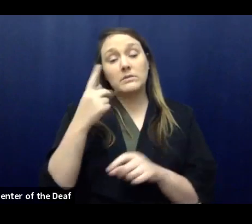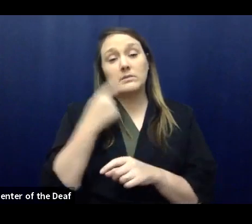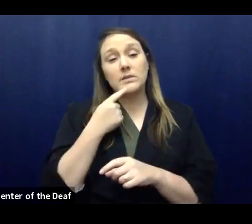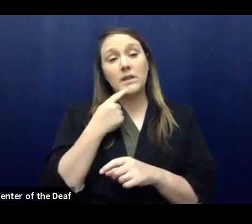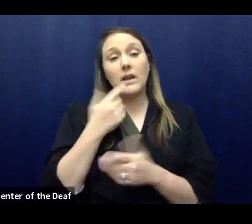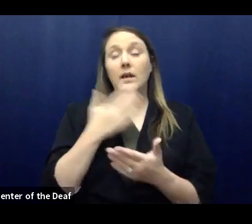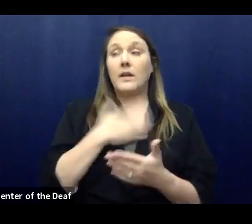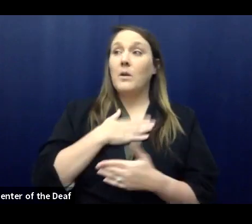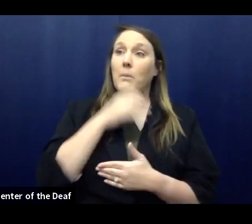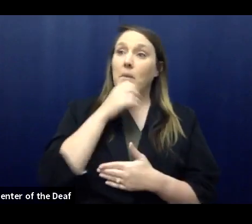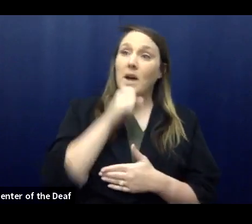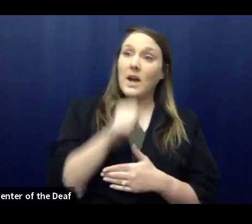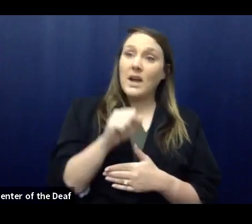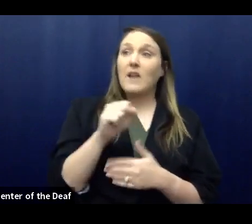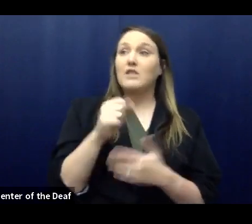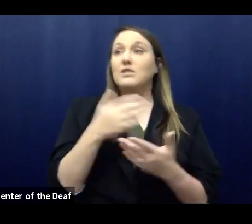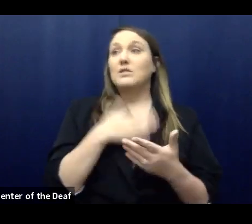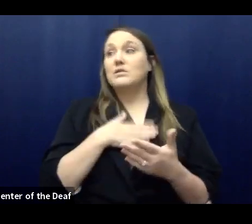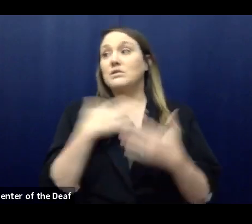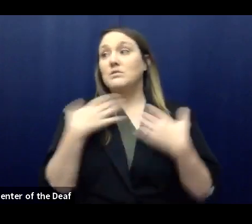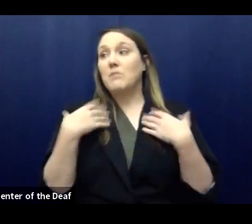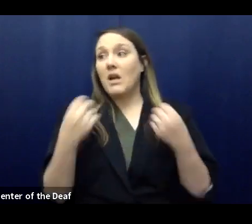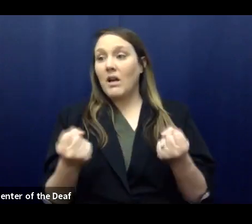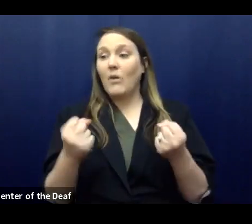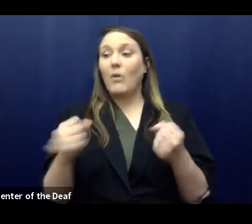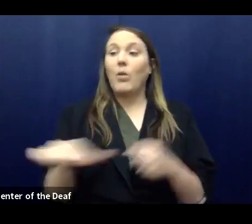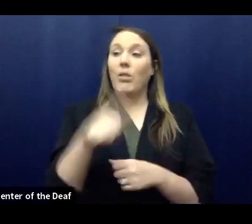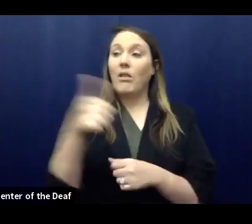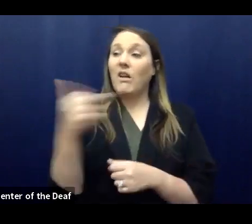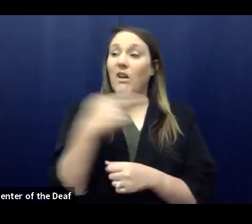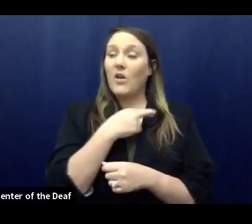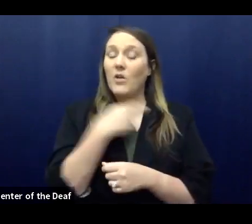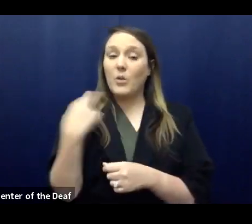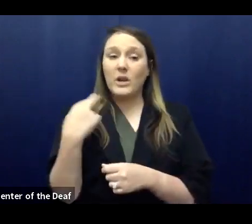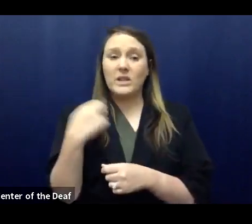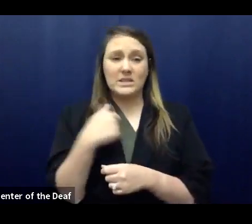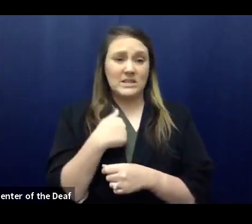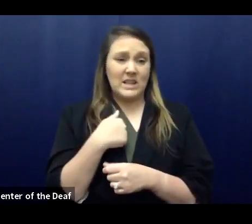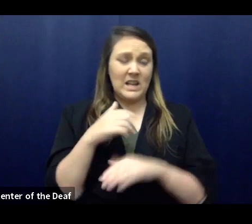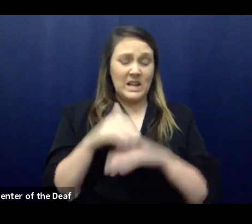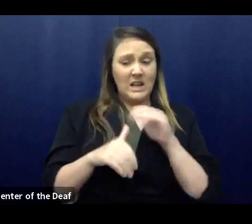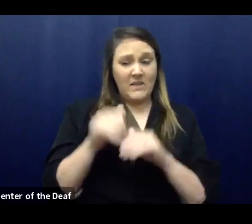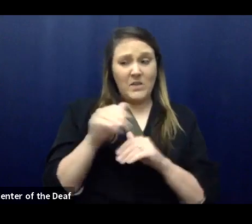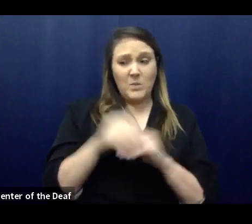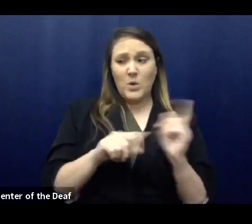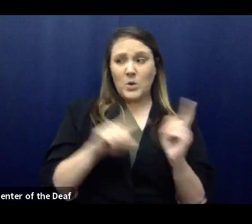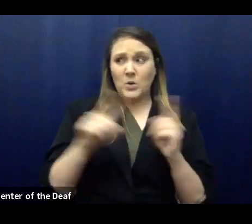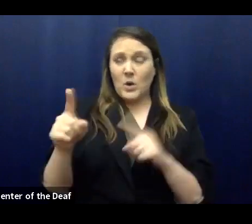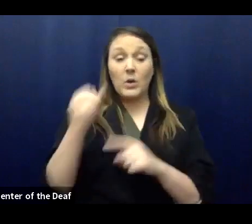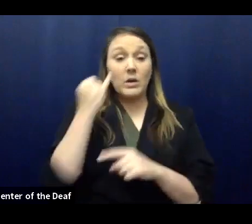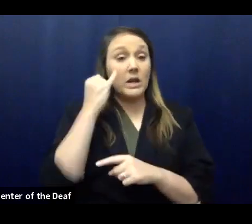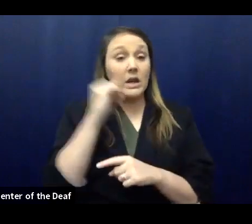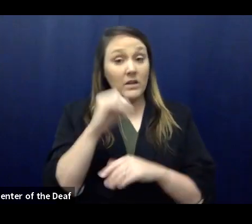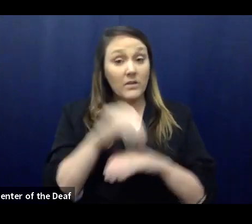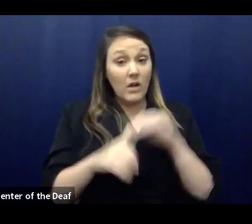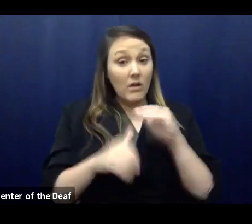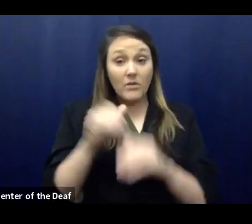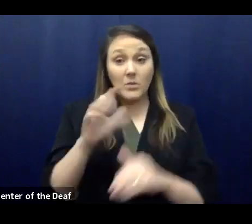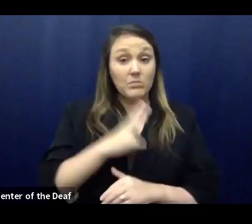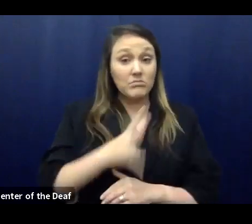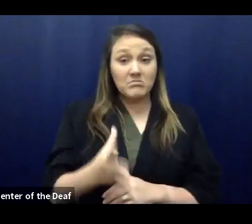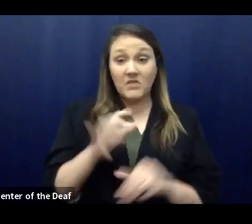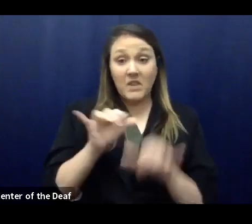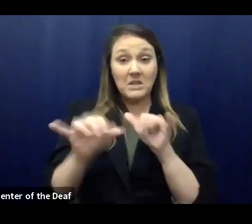my age, my health, my other risks, am I comfortable going out or not? If you're not, then it's totally okay to stay